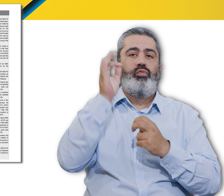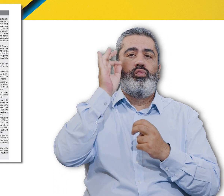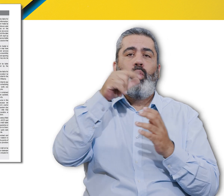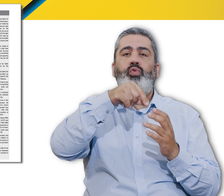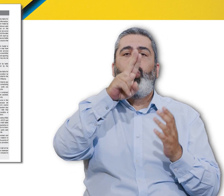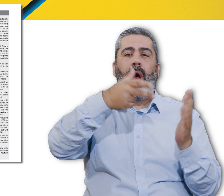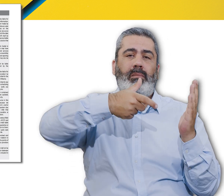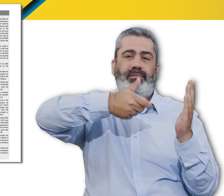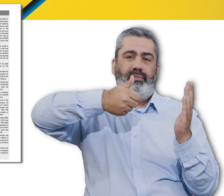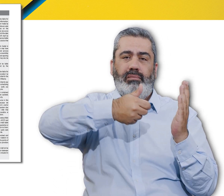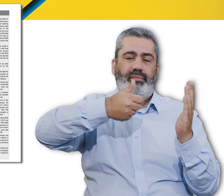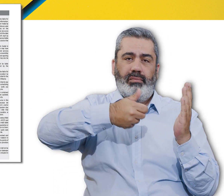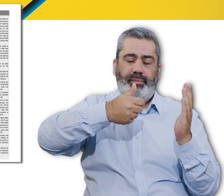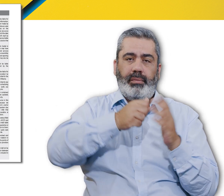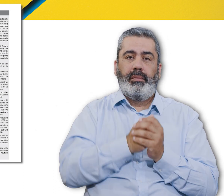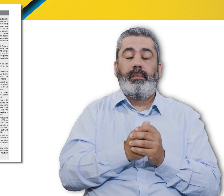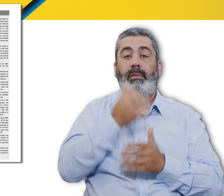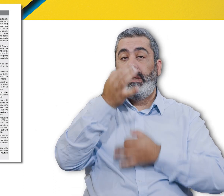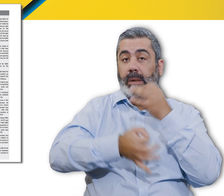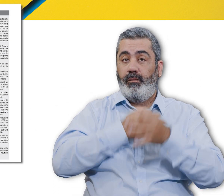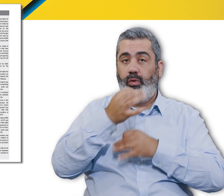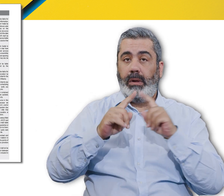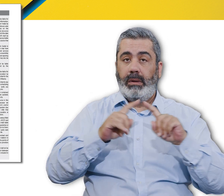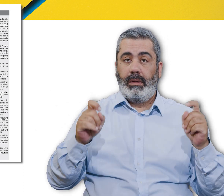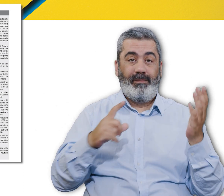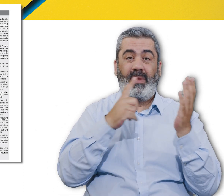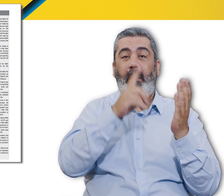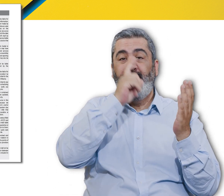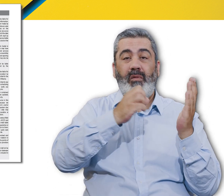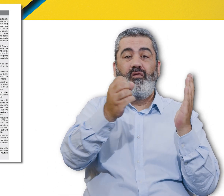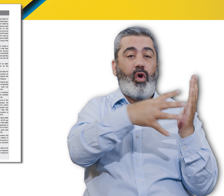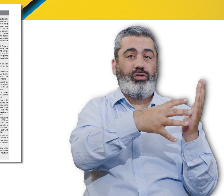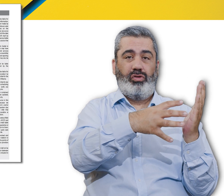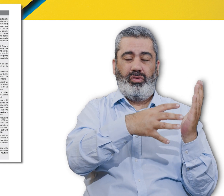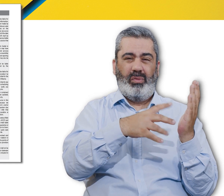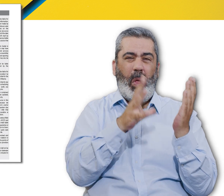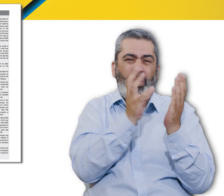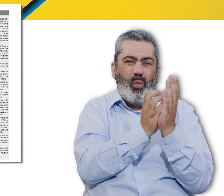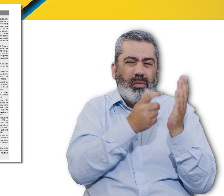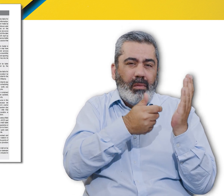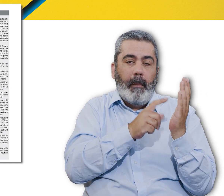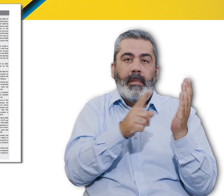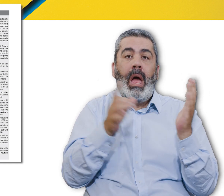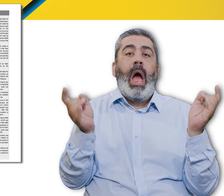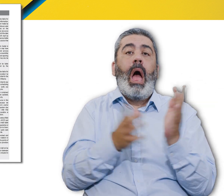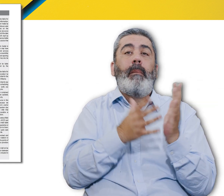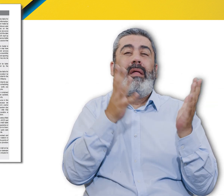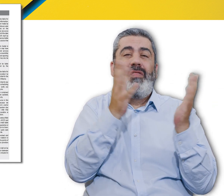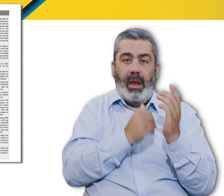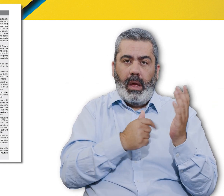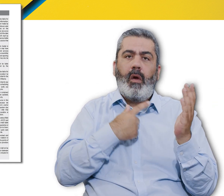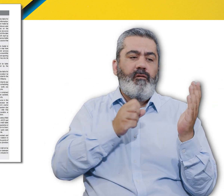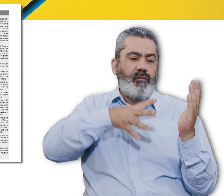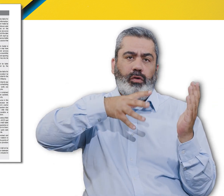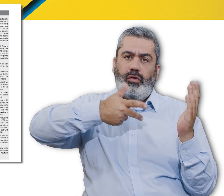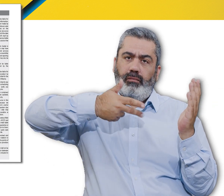will automatically open. In addition, in the Google Play Store, Android, and in the App Store, iPhone, you may find many